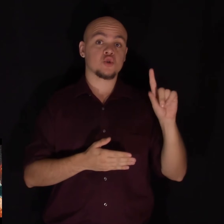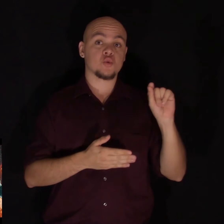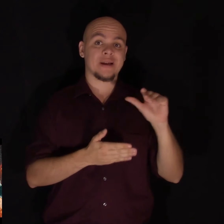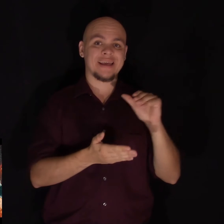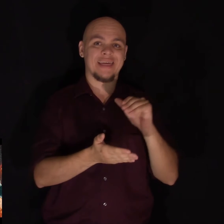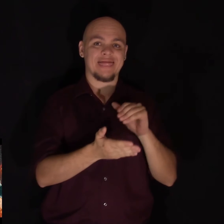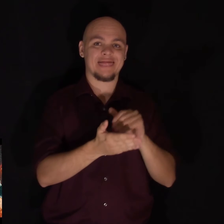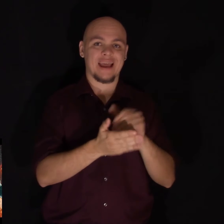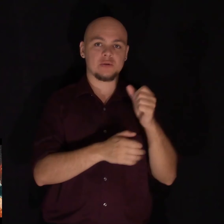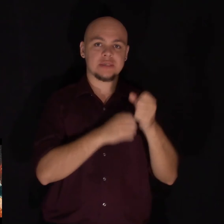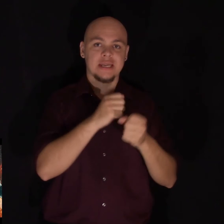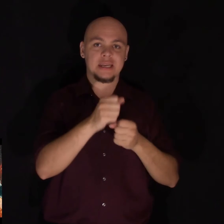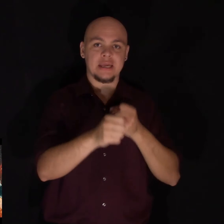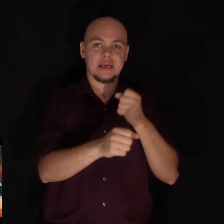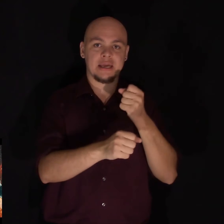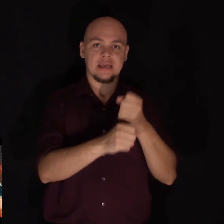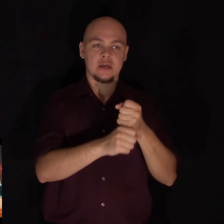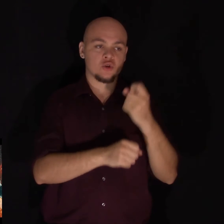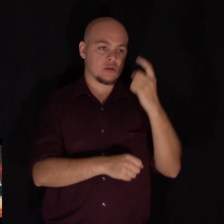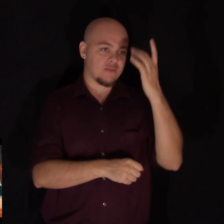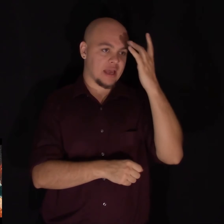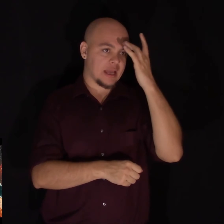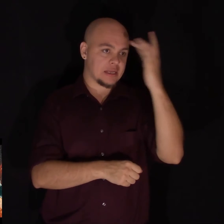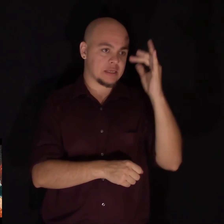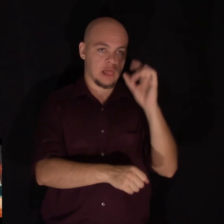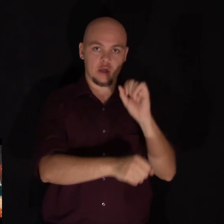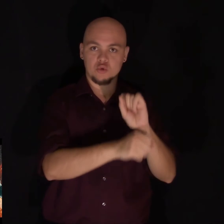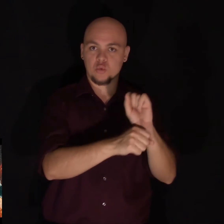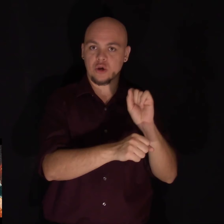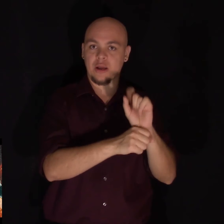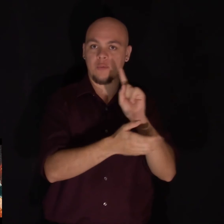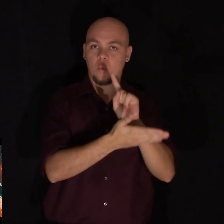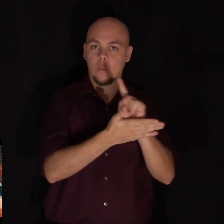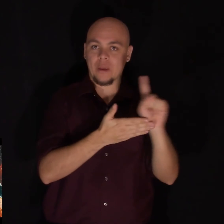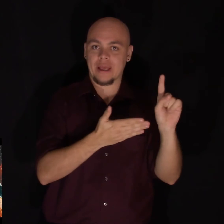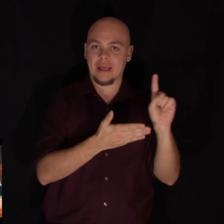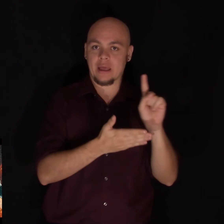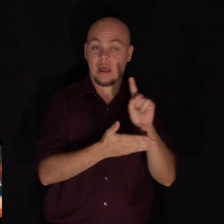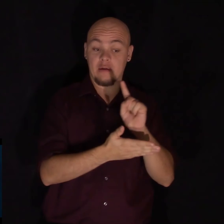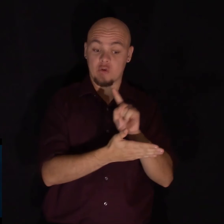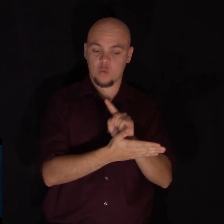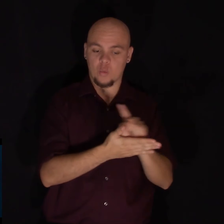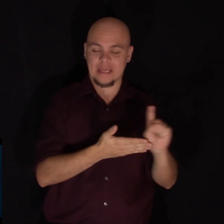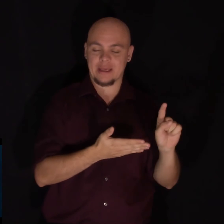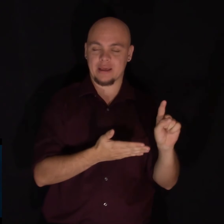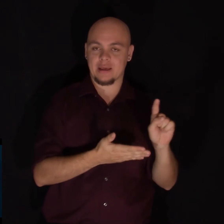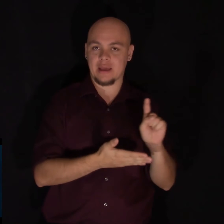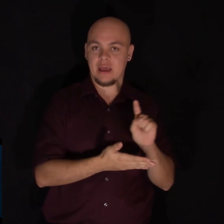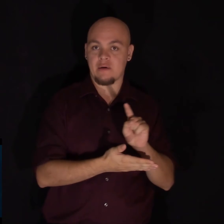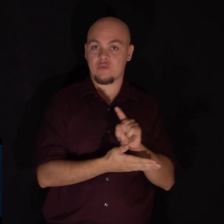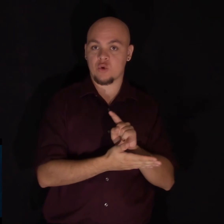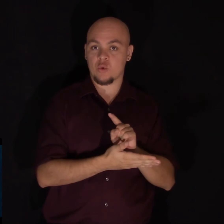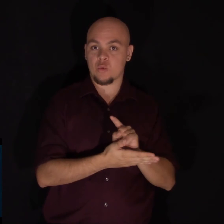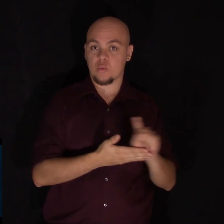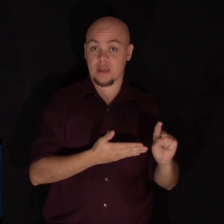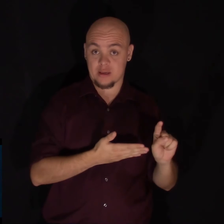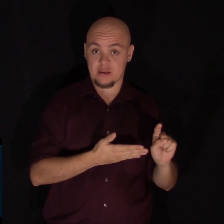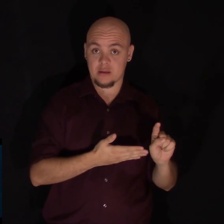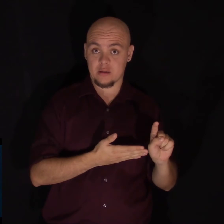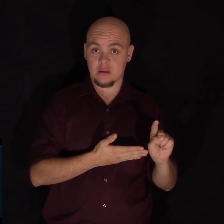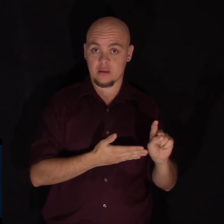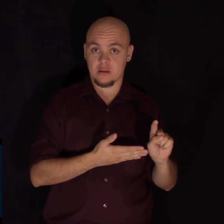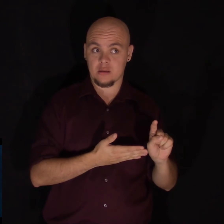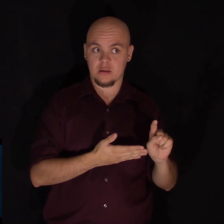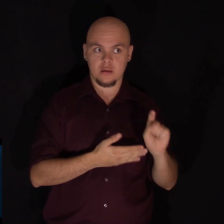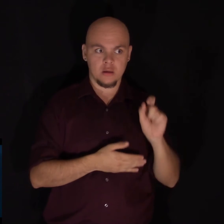years of human-level intellectual work, week after week after week. How could we even understand,